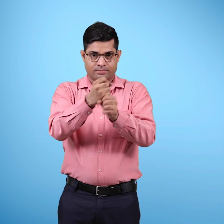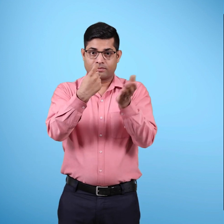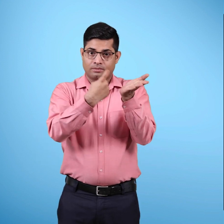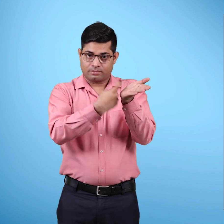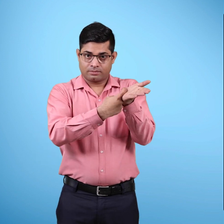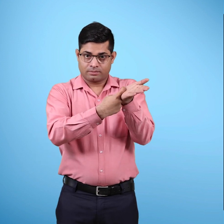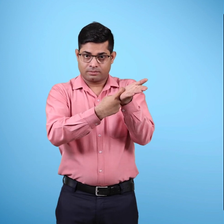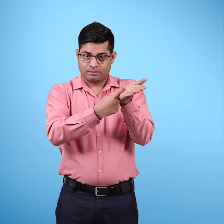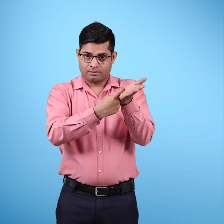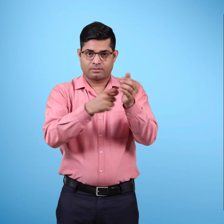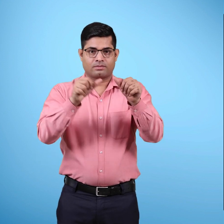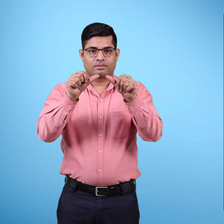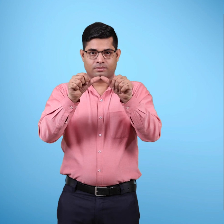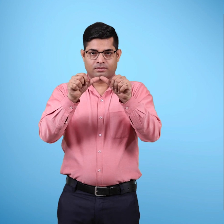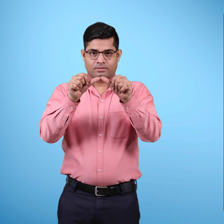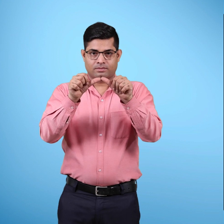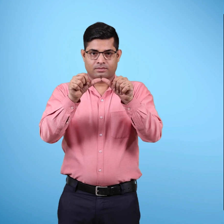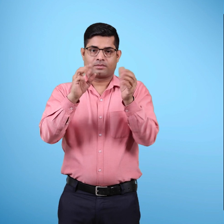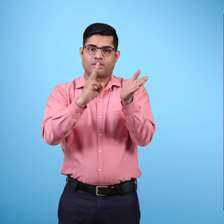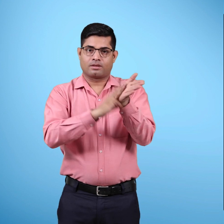seeds of gram and maize,